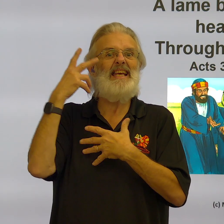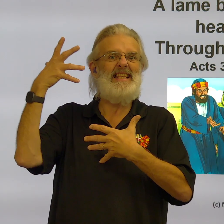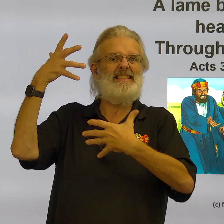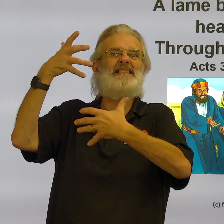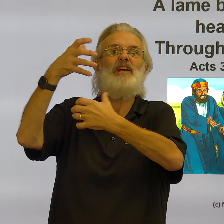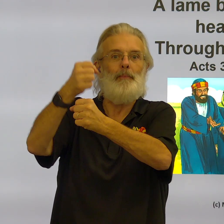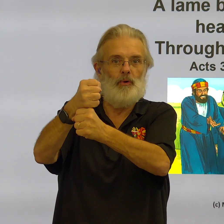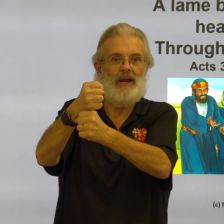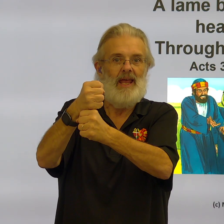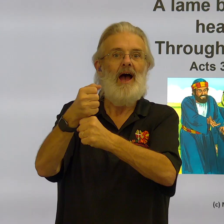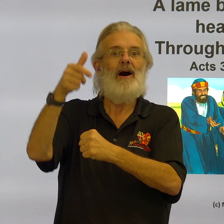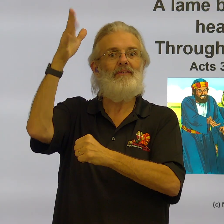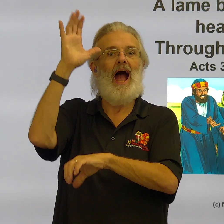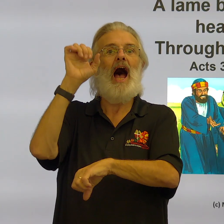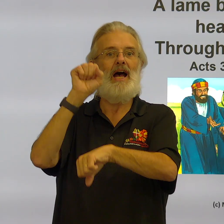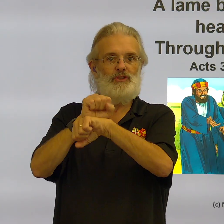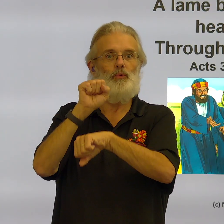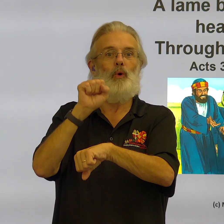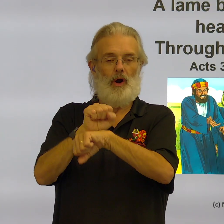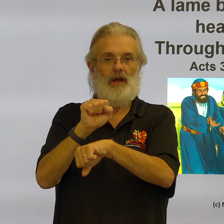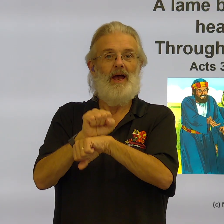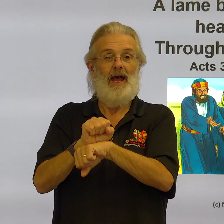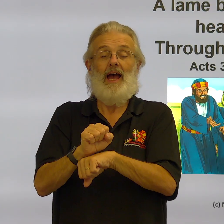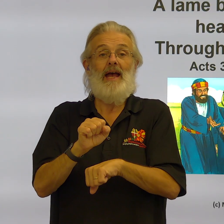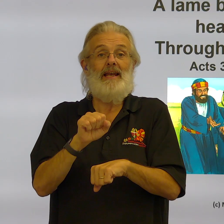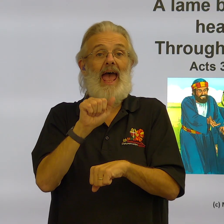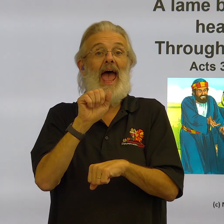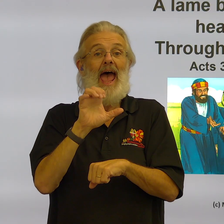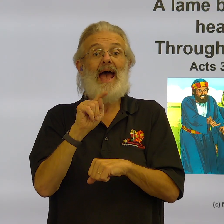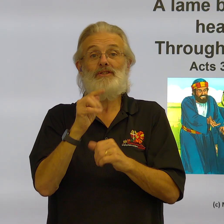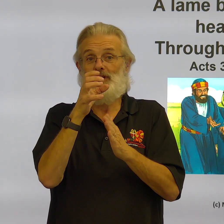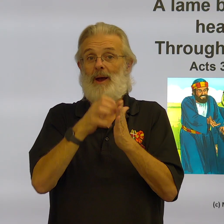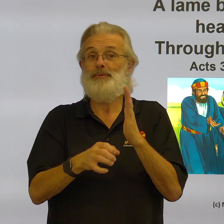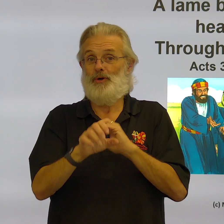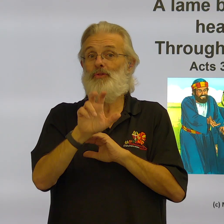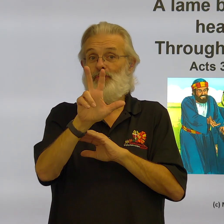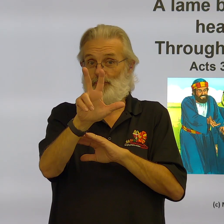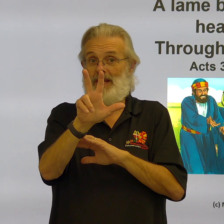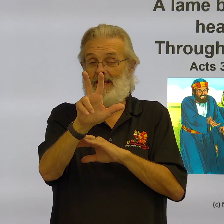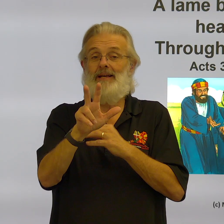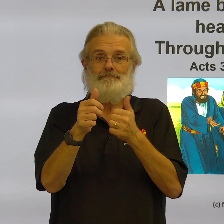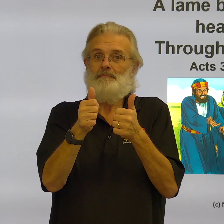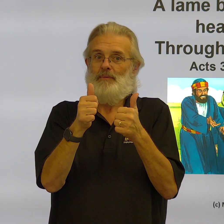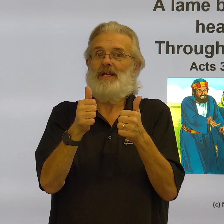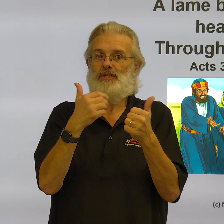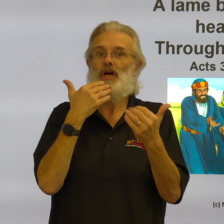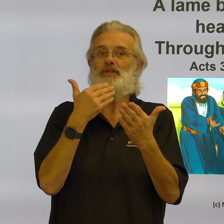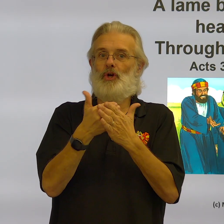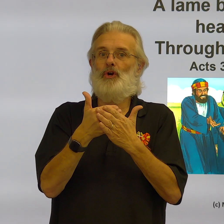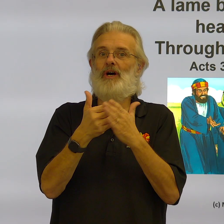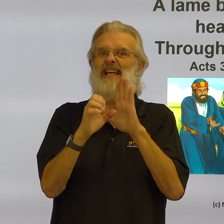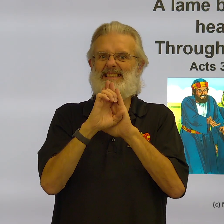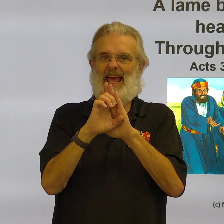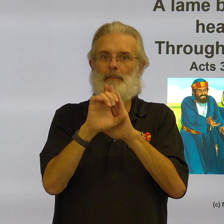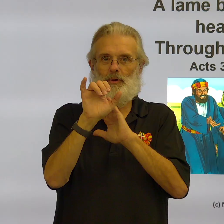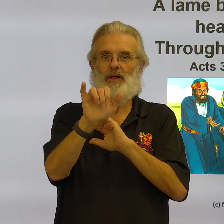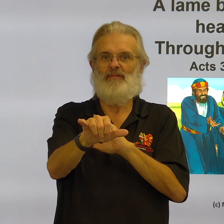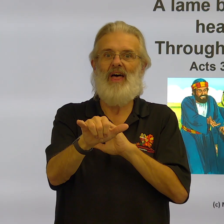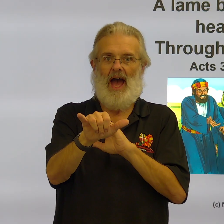this summary of God's work. And Acts chapter 3 is a good example of that.